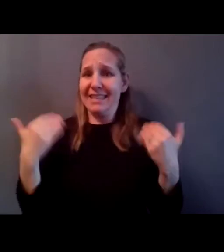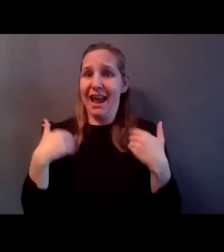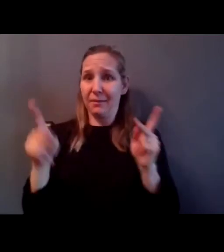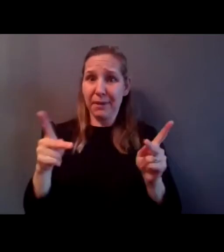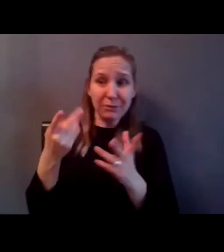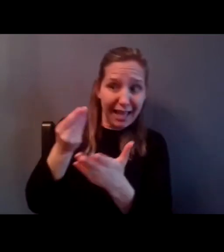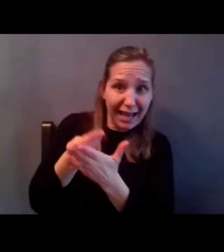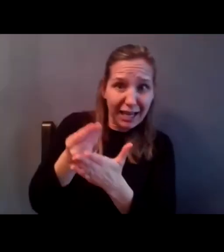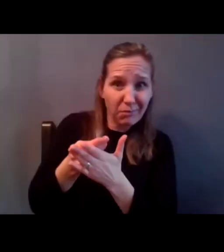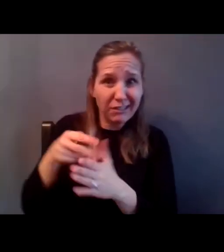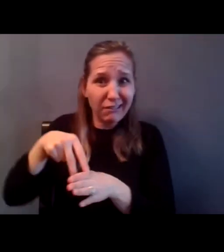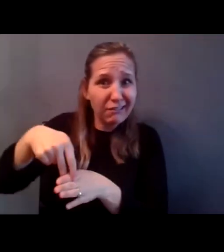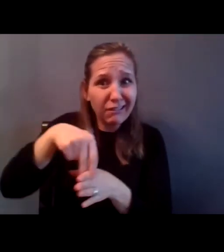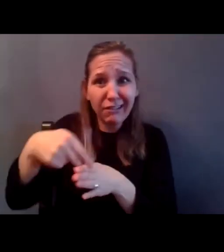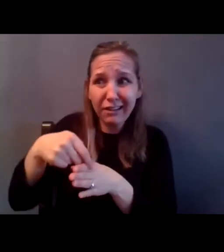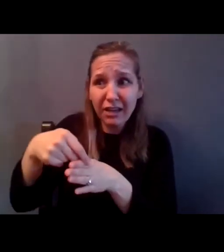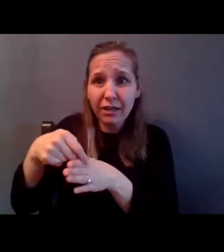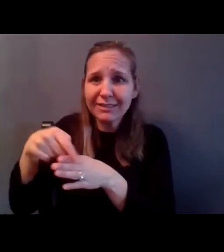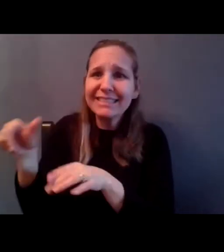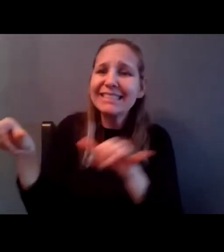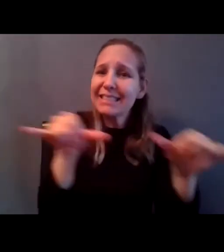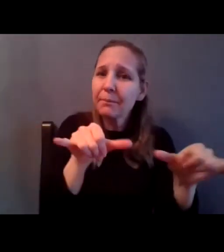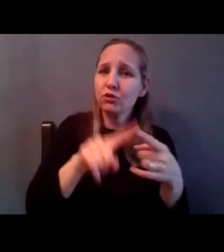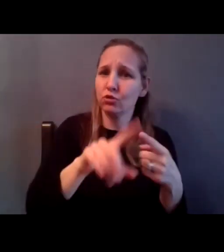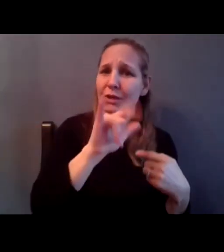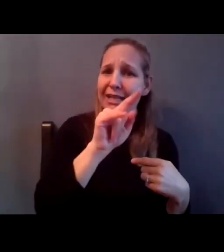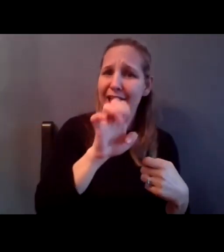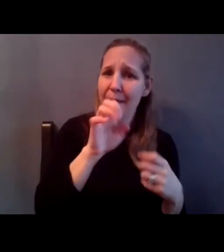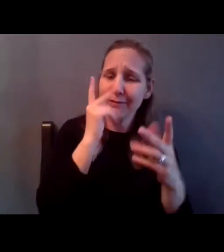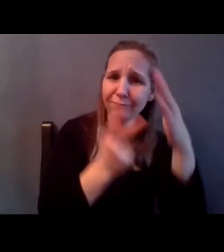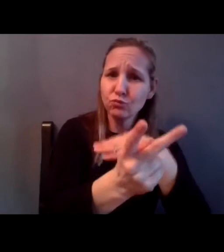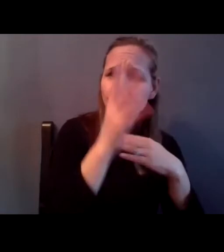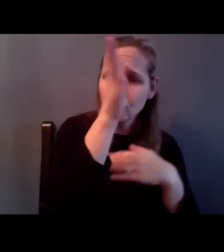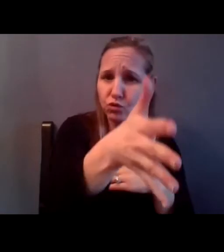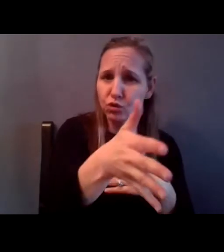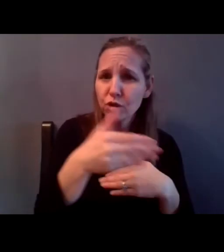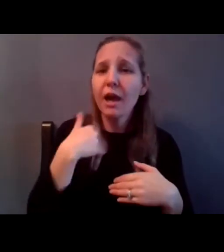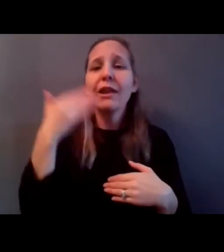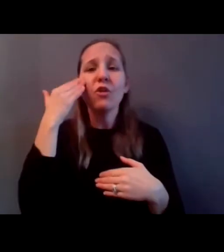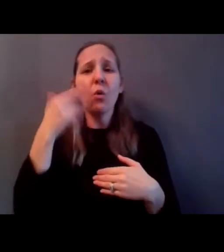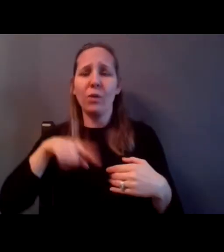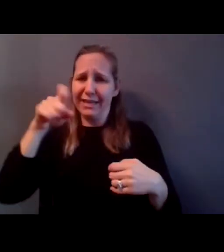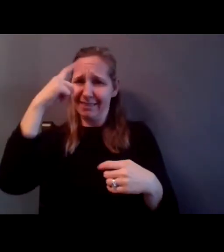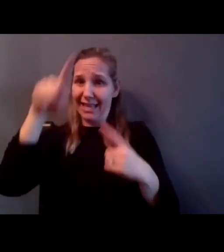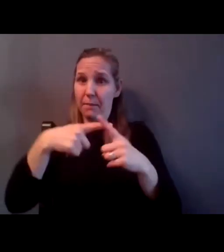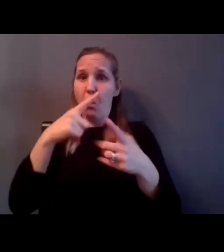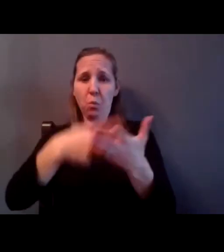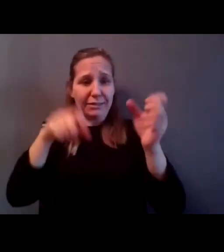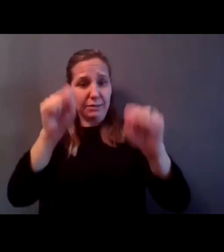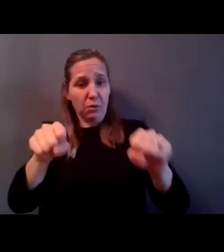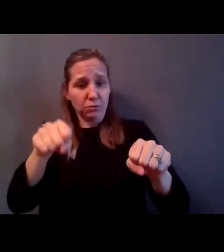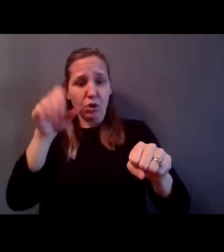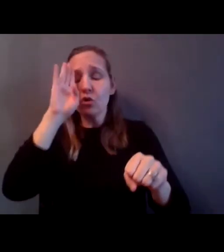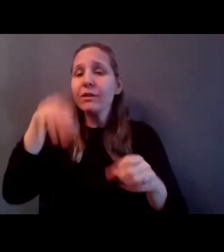our uncertain climate future. We know that we need to shift what we think is possible. Climate solutions show us that